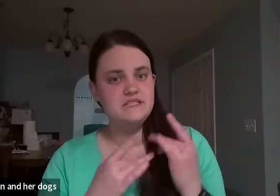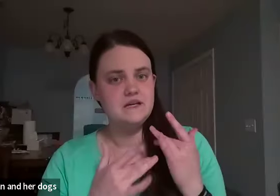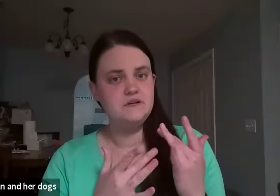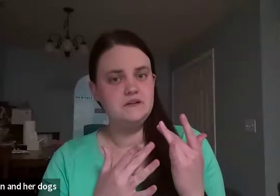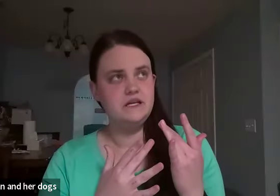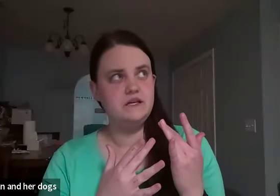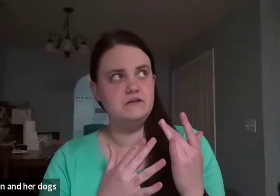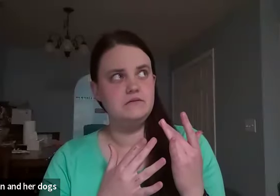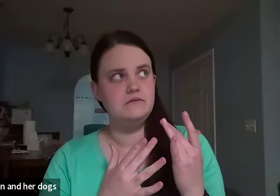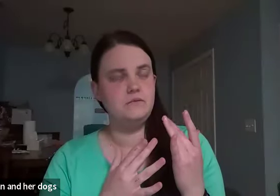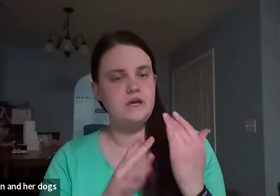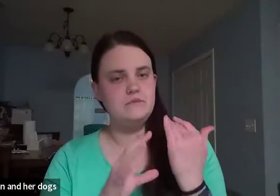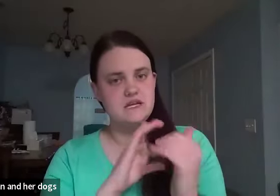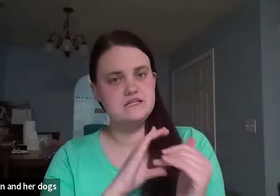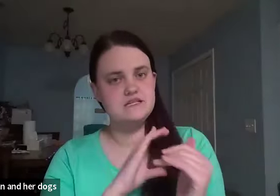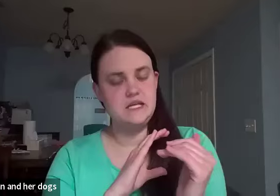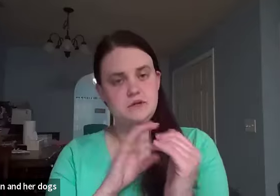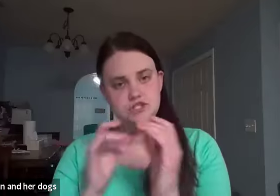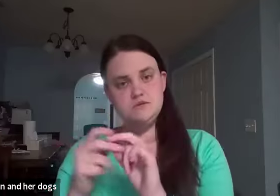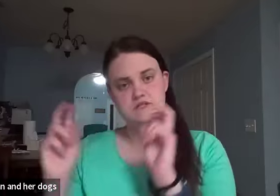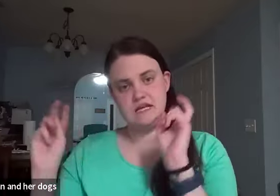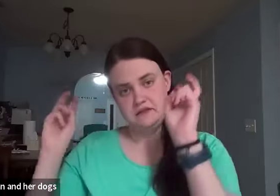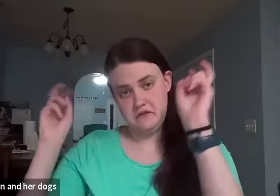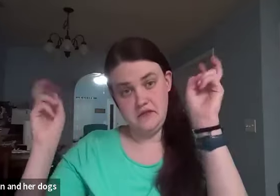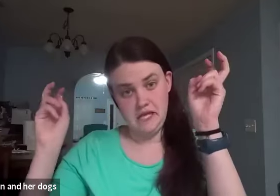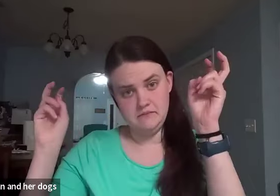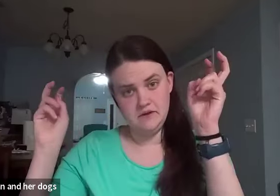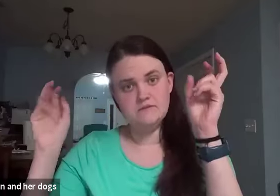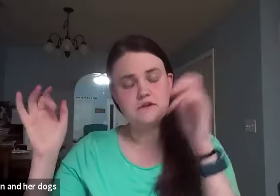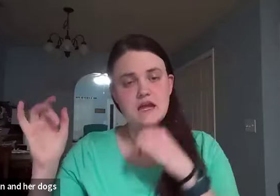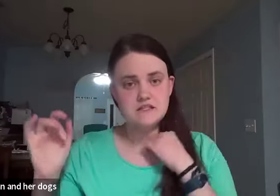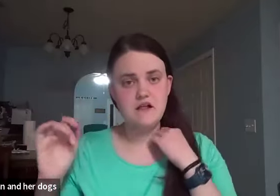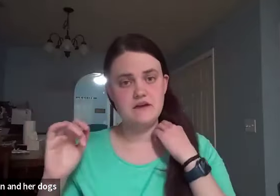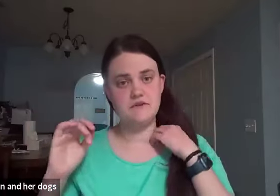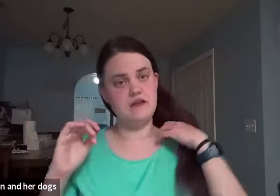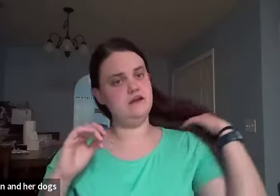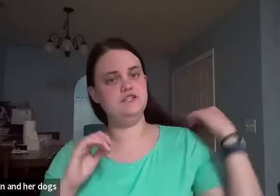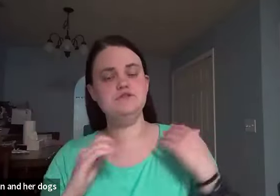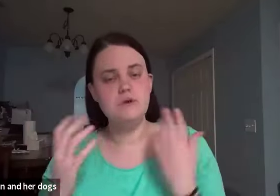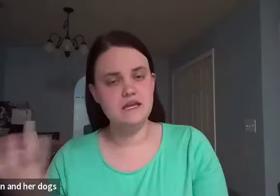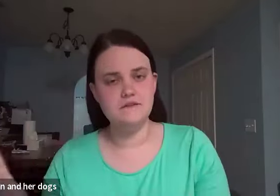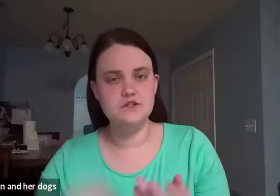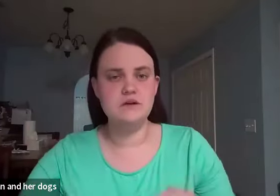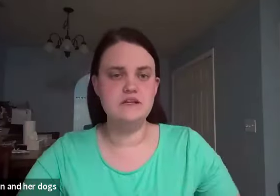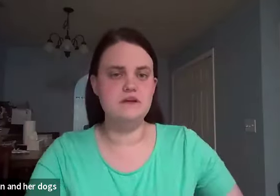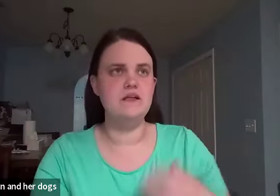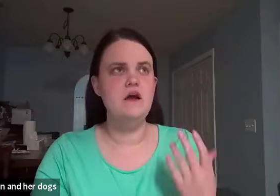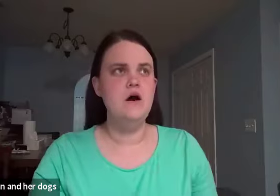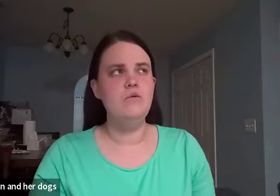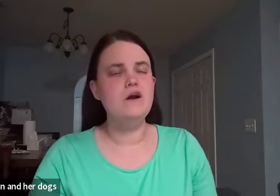we typically, when Miss Kay sends an email, she will say like the theme for that class for that night too. So like if you do end up being like, well, I